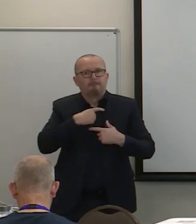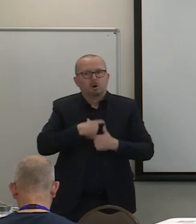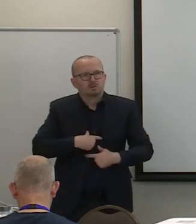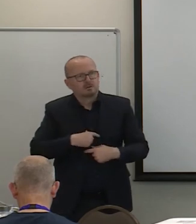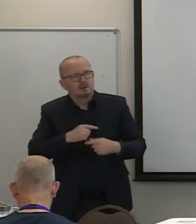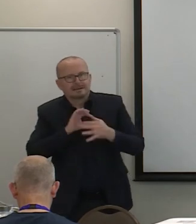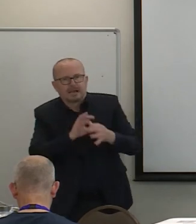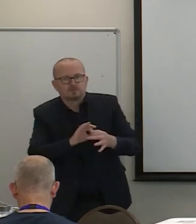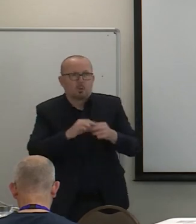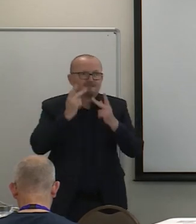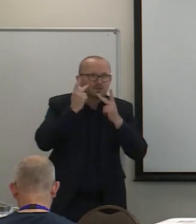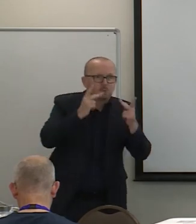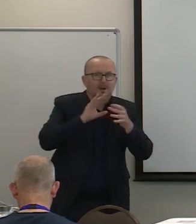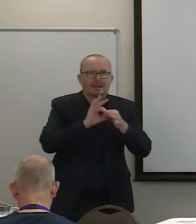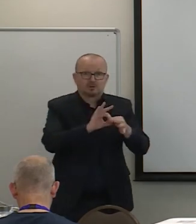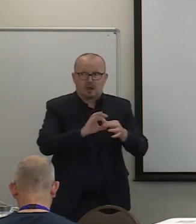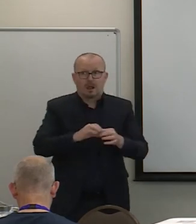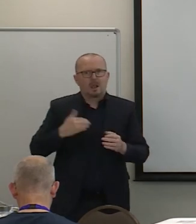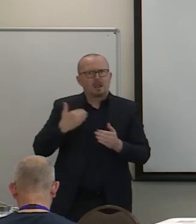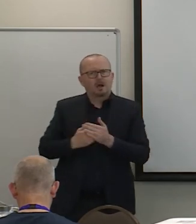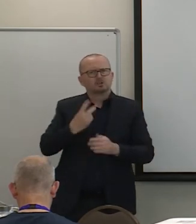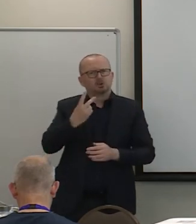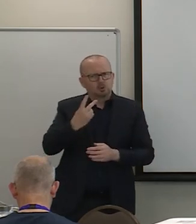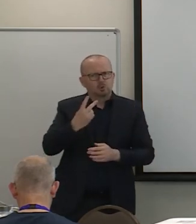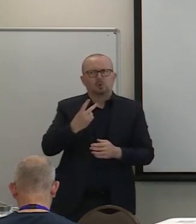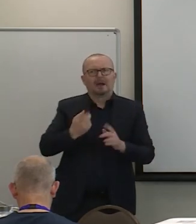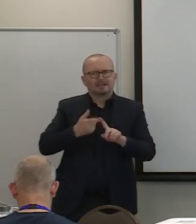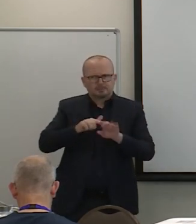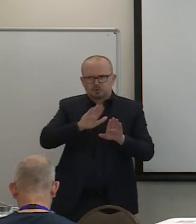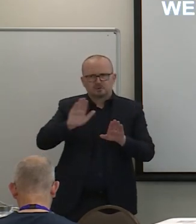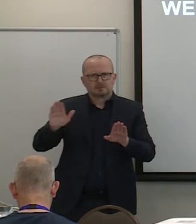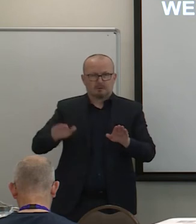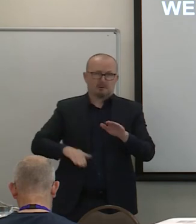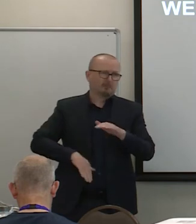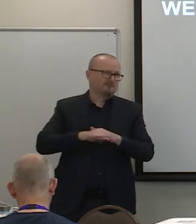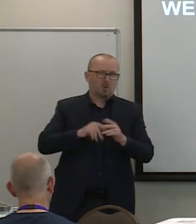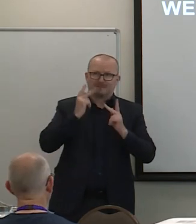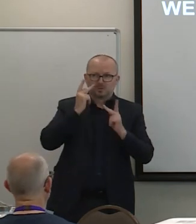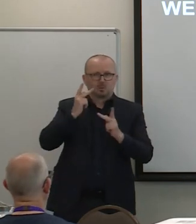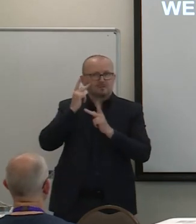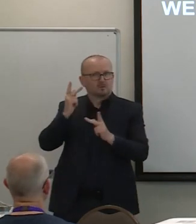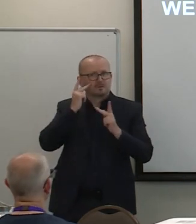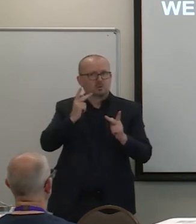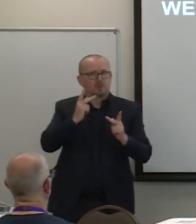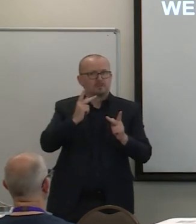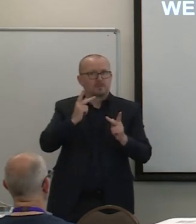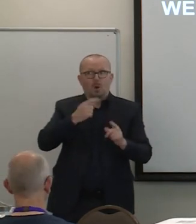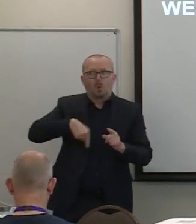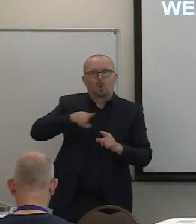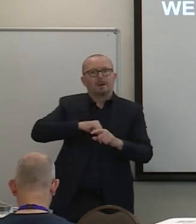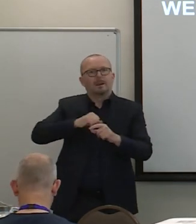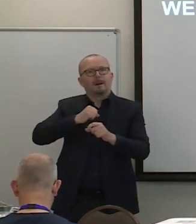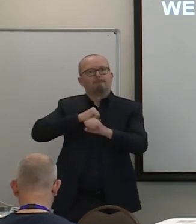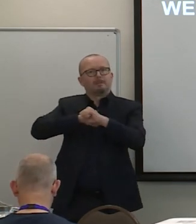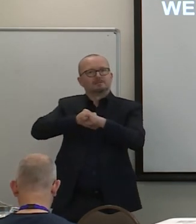of exhibitions we've put on the floor are hugely visually led and visually stimulating. We publicise for impact,